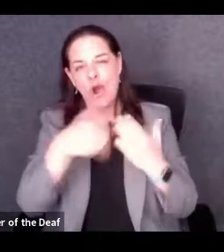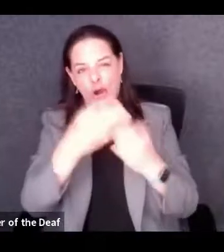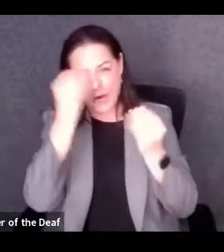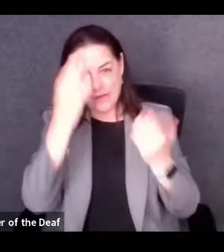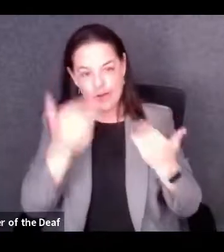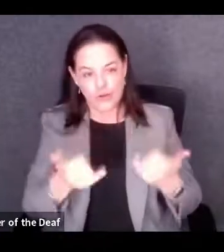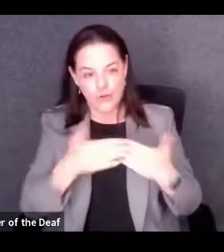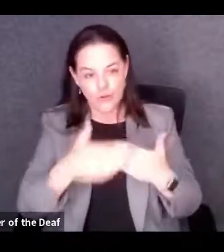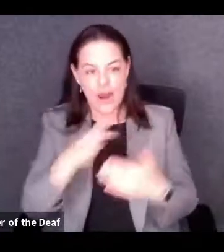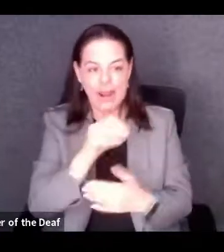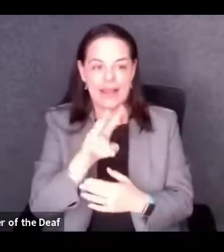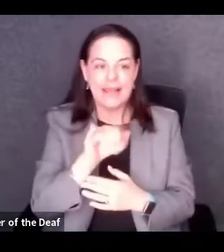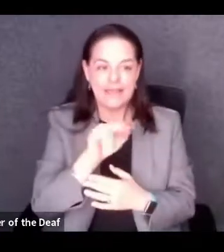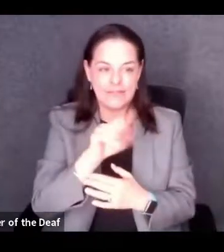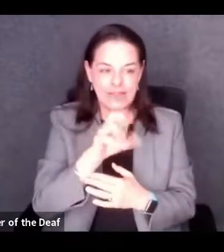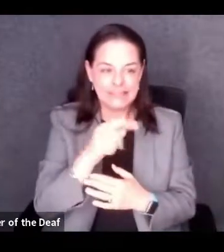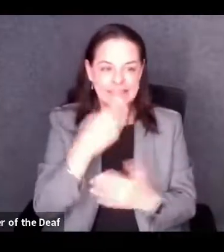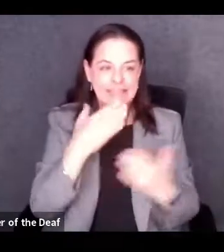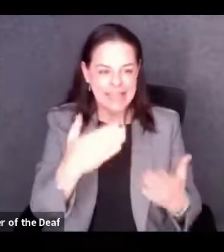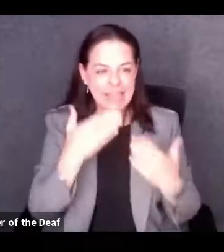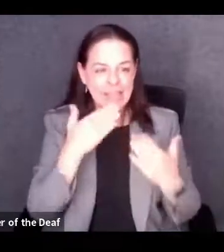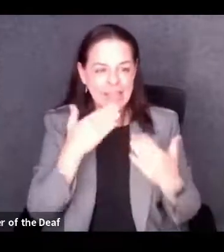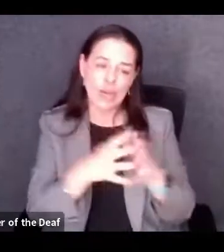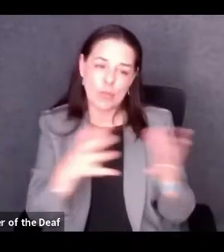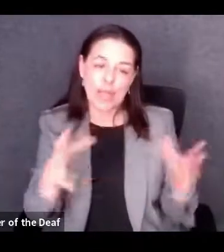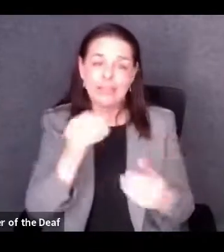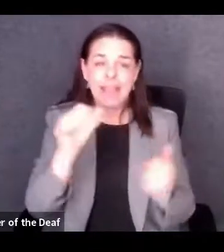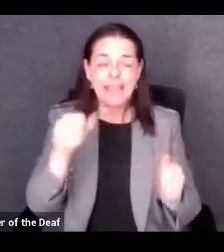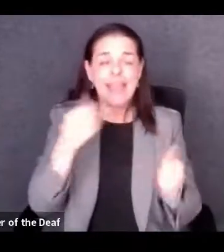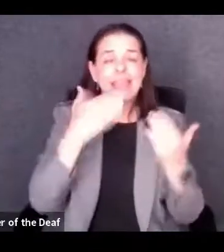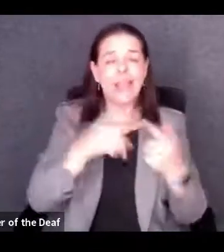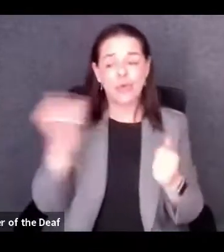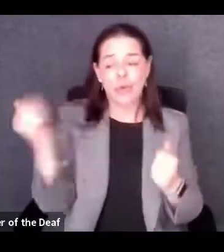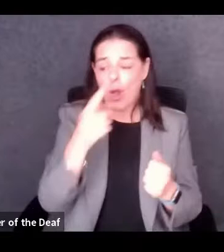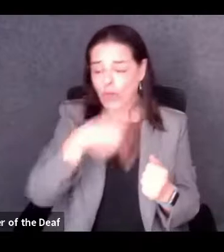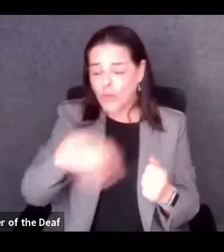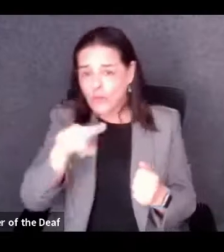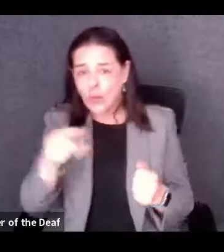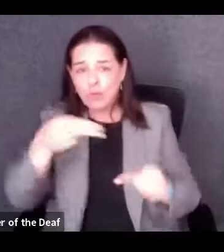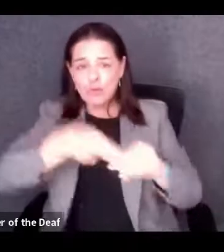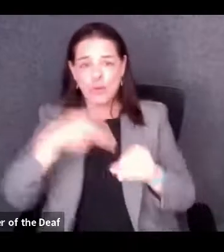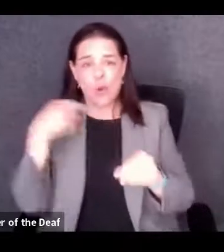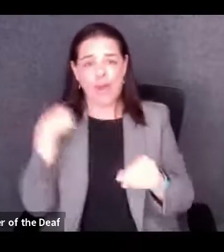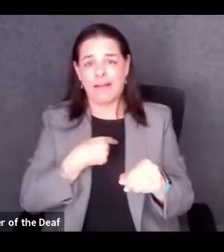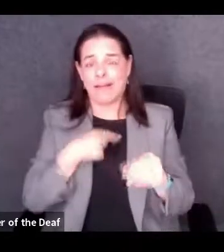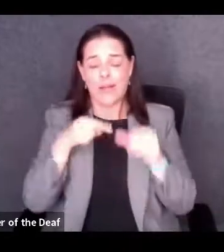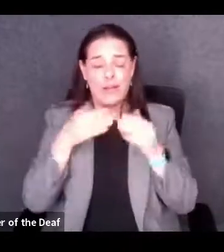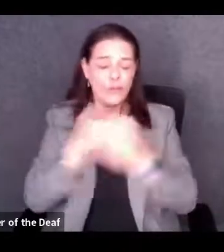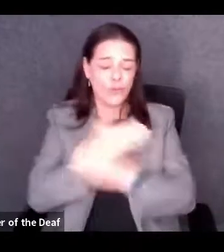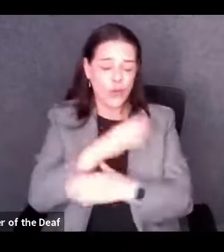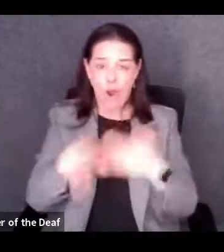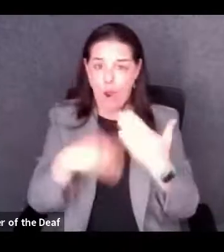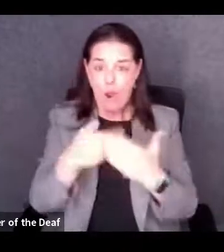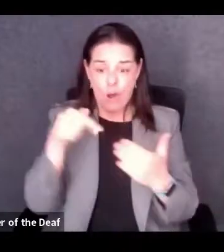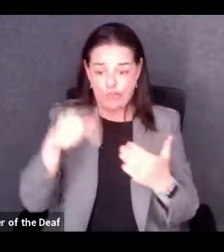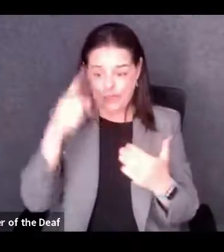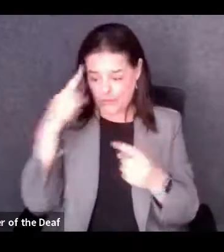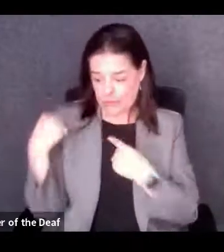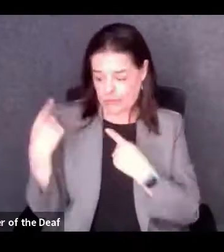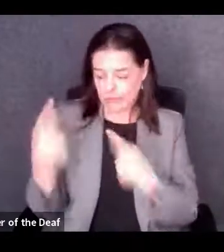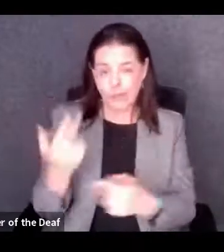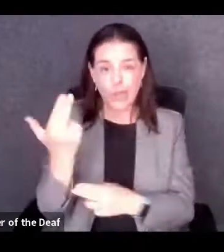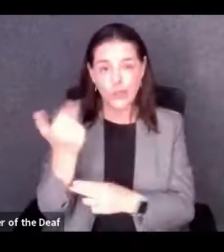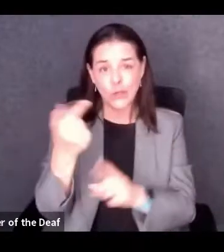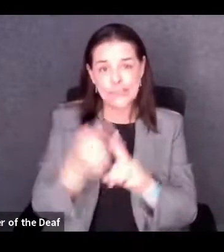Thank you. And then some thank you. So thank you very much. Yeah, and thank you to all of you for being here with us through all of this for the last 13 months